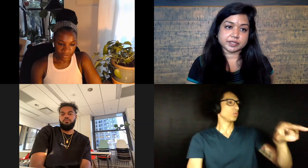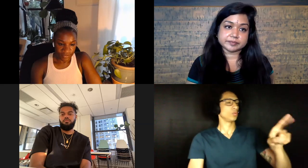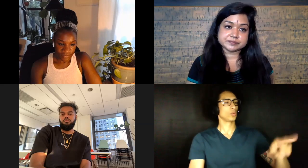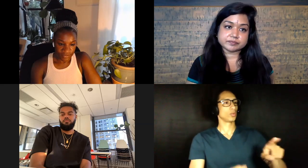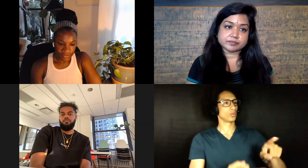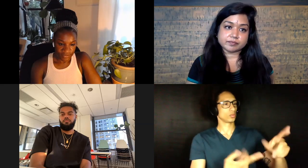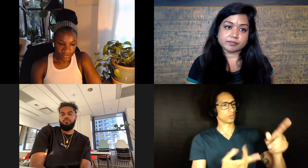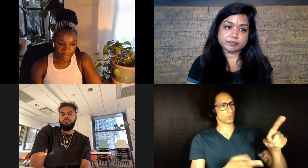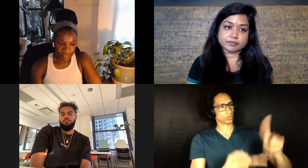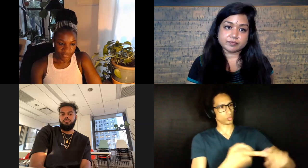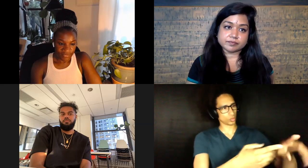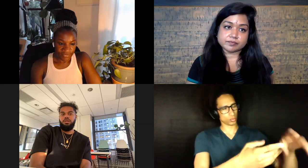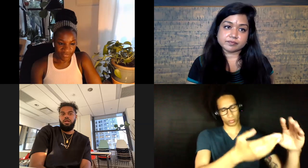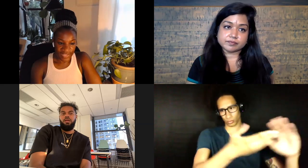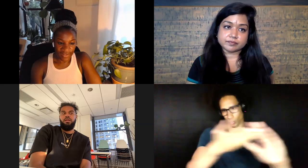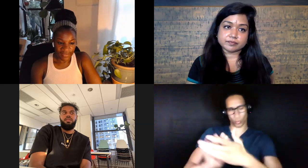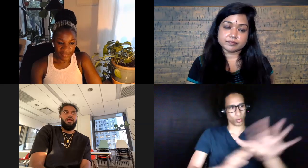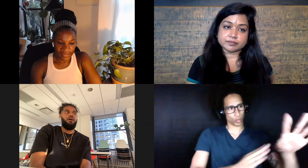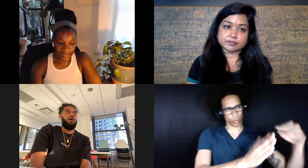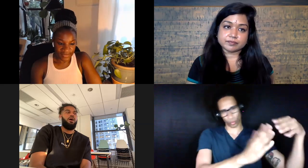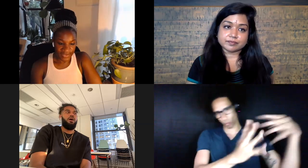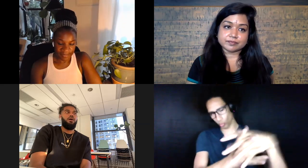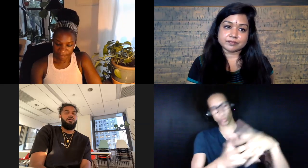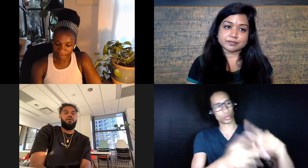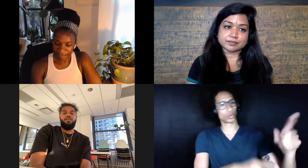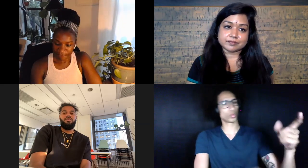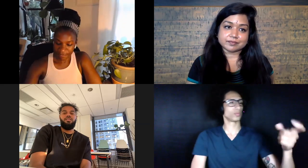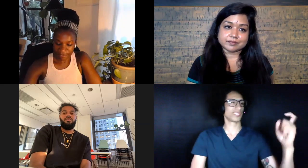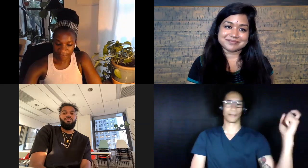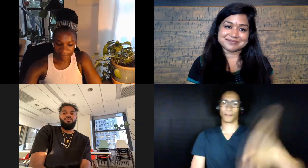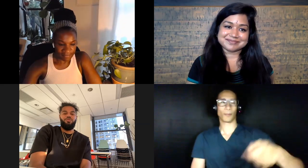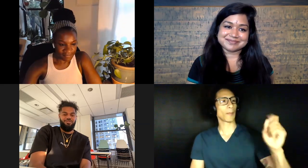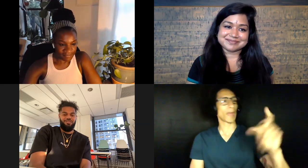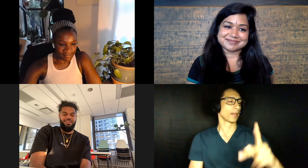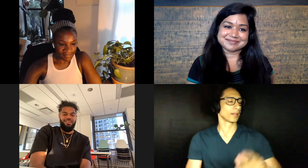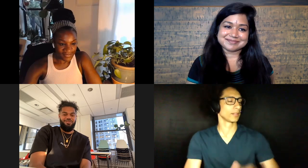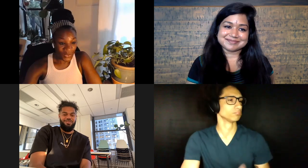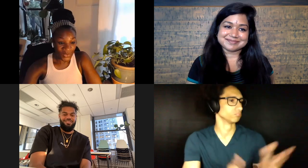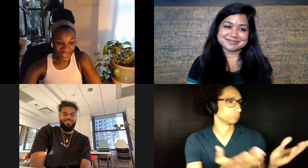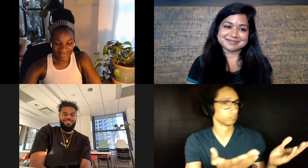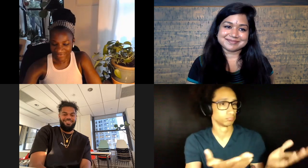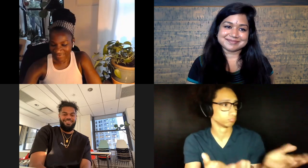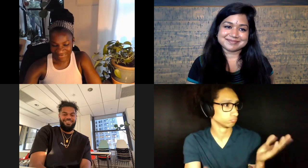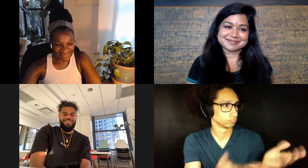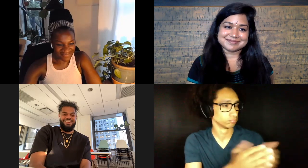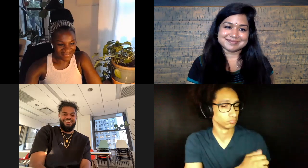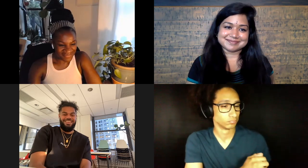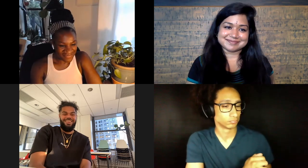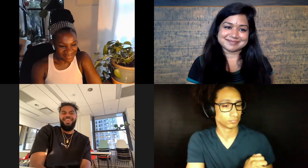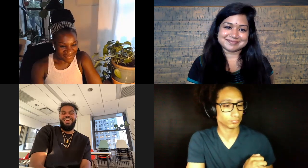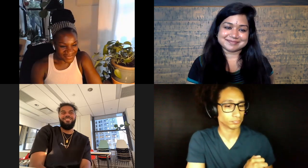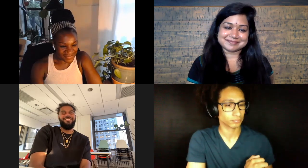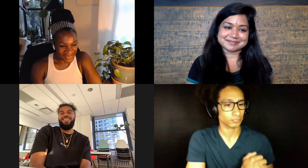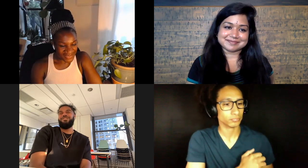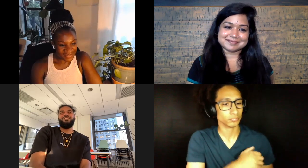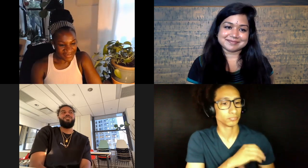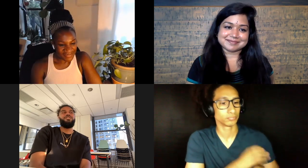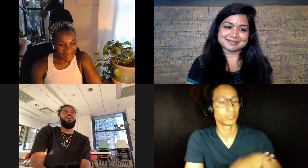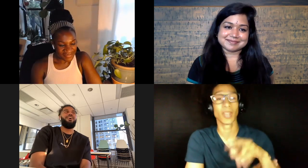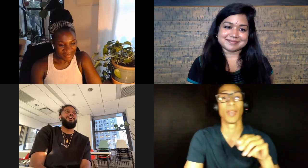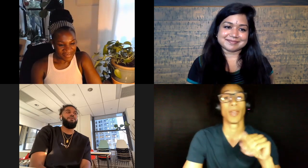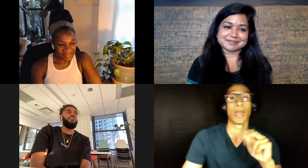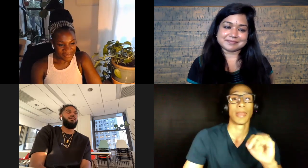it's like individual, like just focusing on like individuals and like versus groupings can, starting there kind of